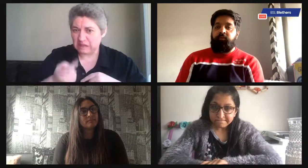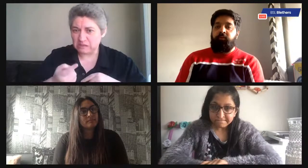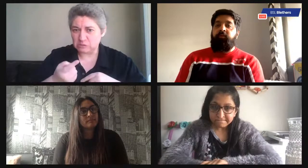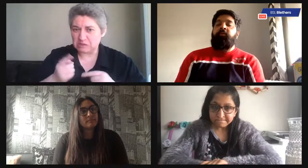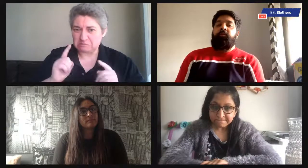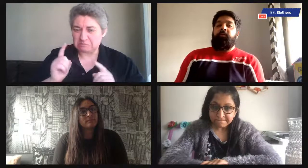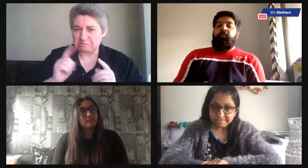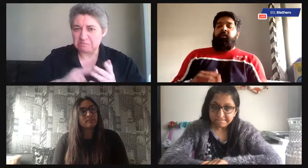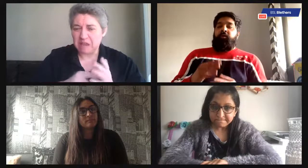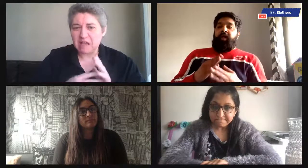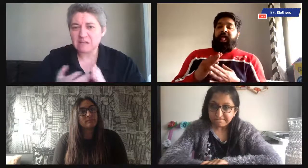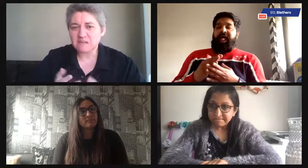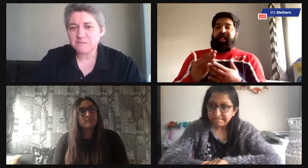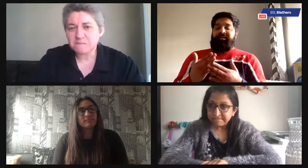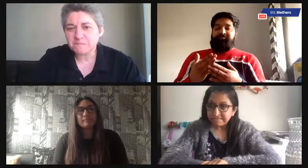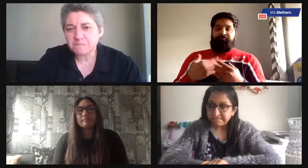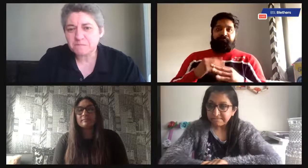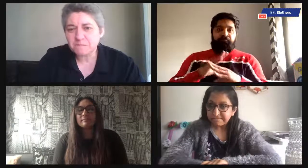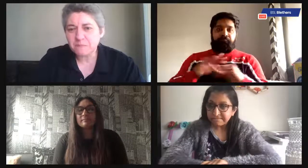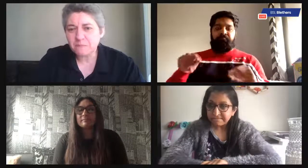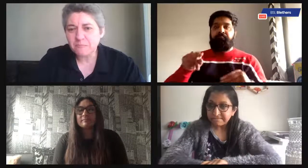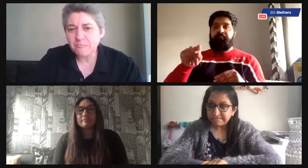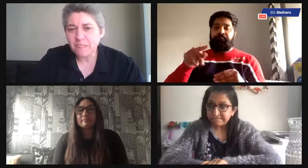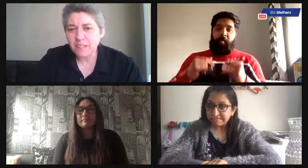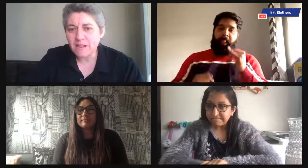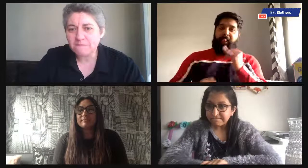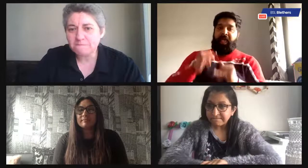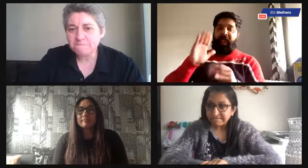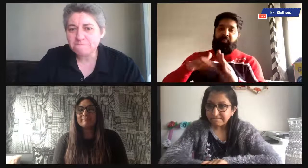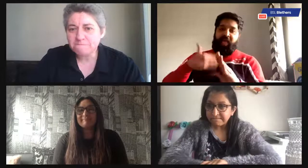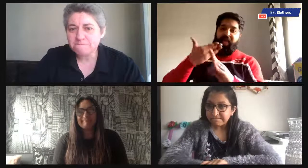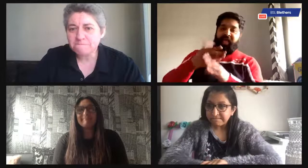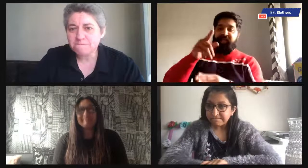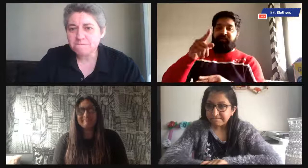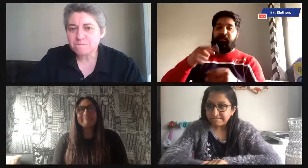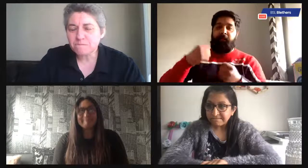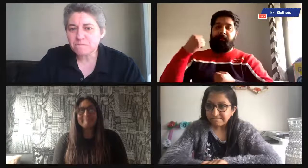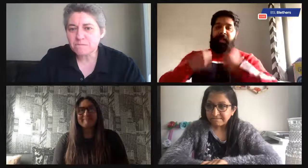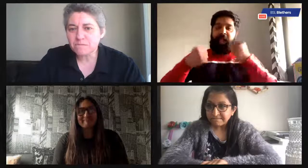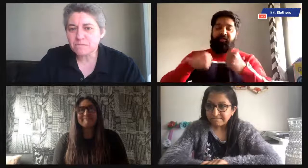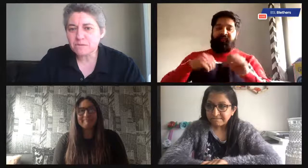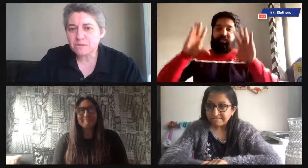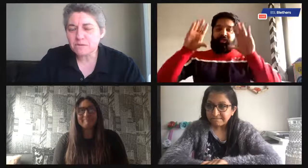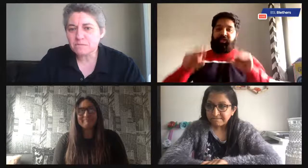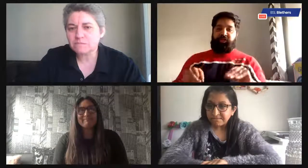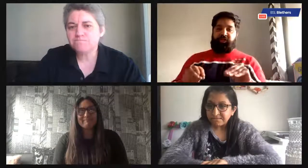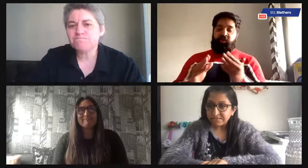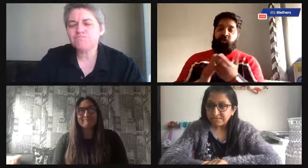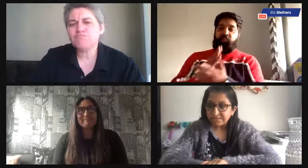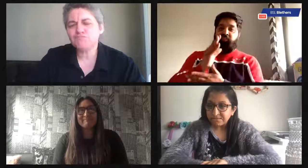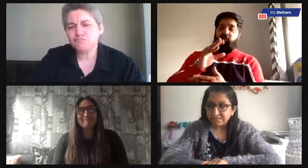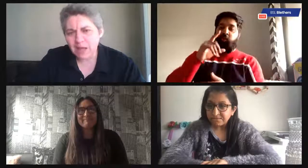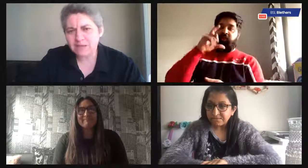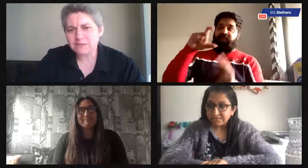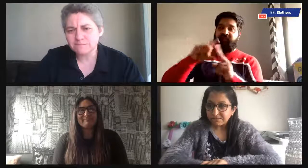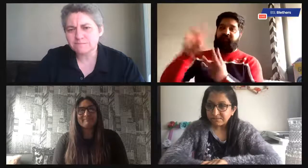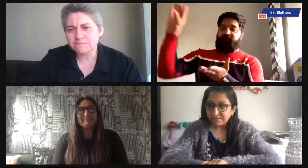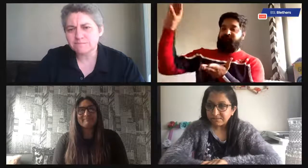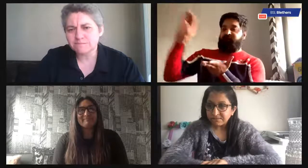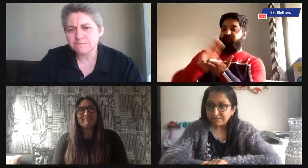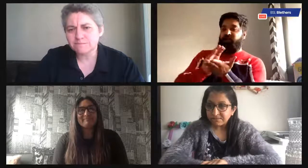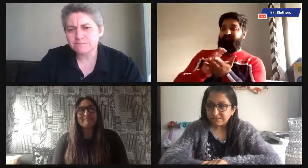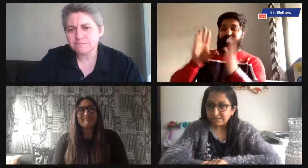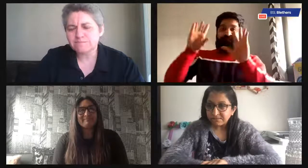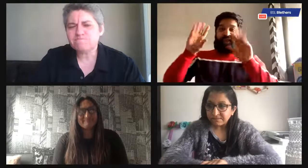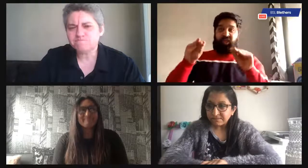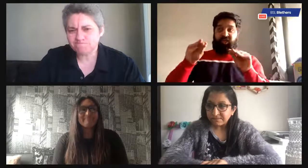Have you got any plans this week or next week for things? Tauseeb, what about yourself? I think at the end of the March, well, no, I